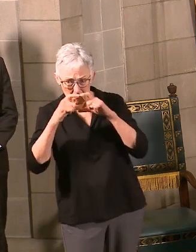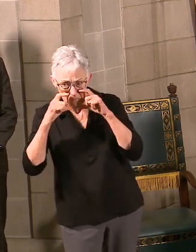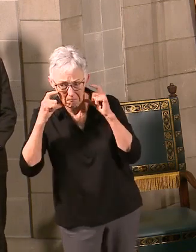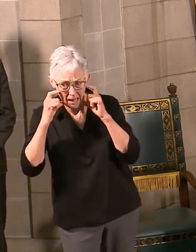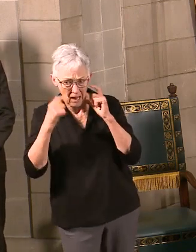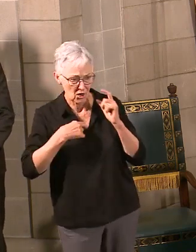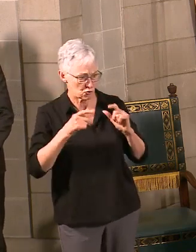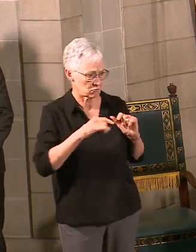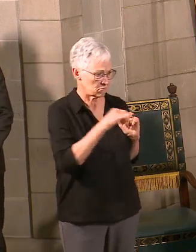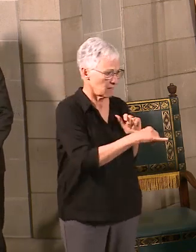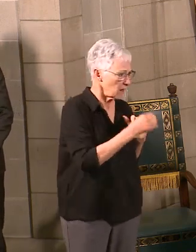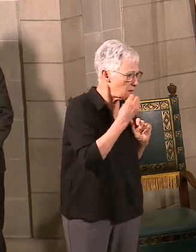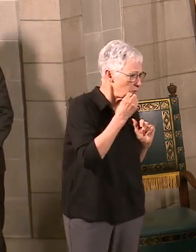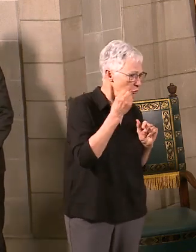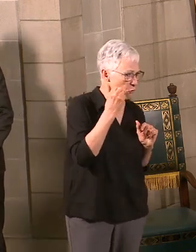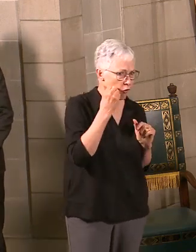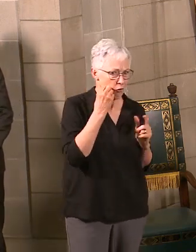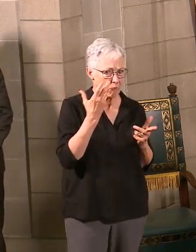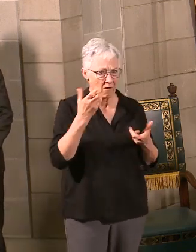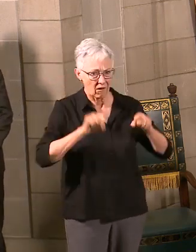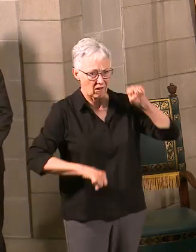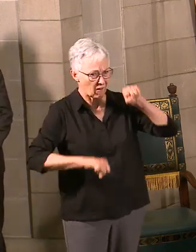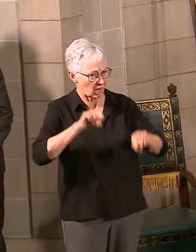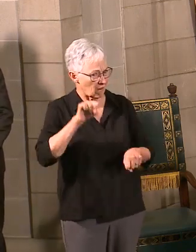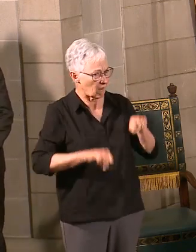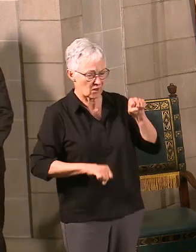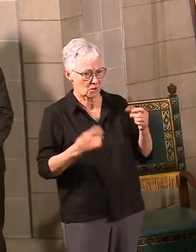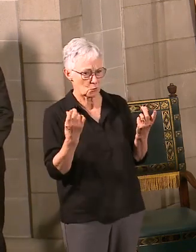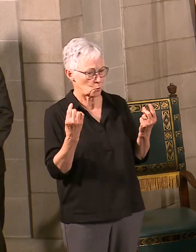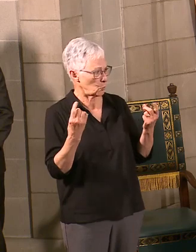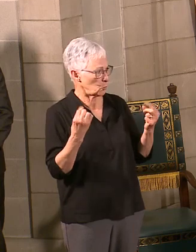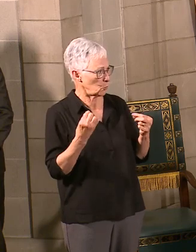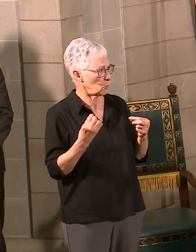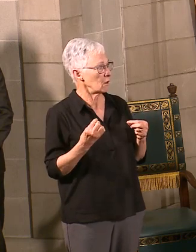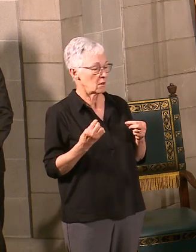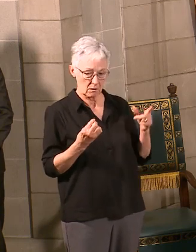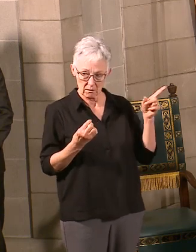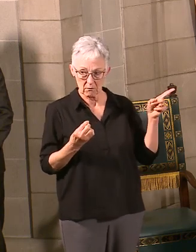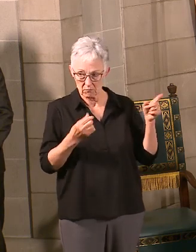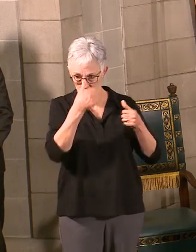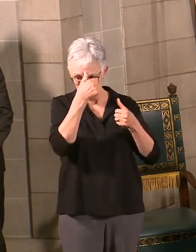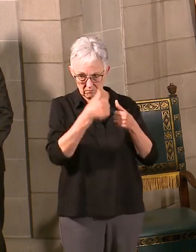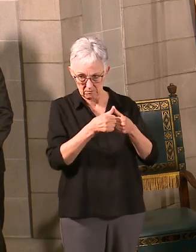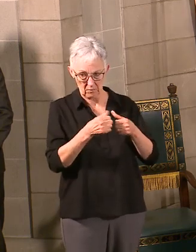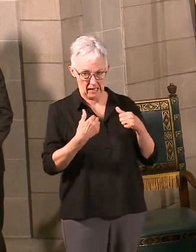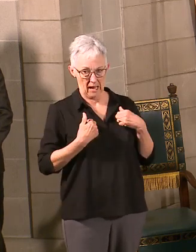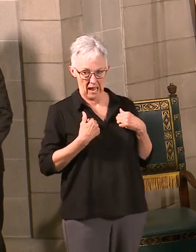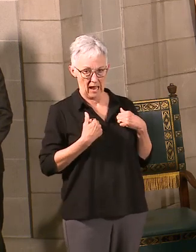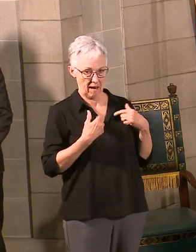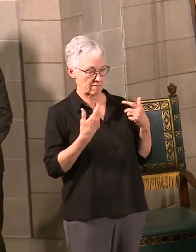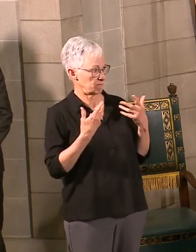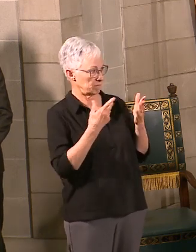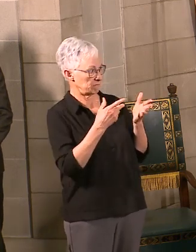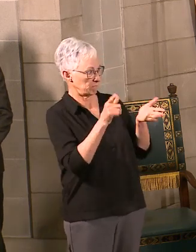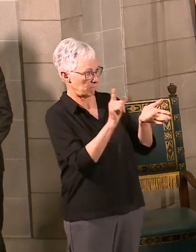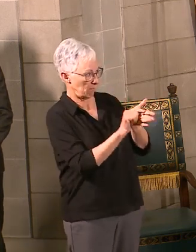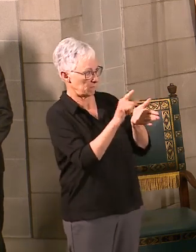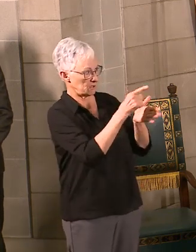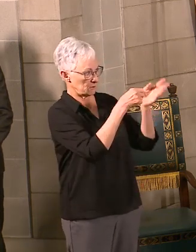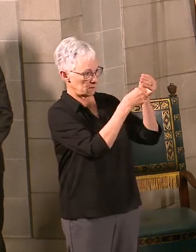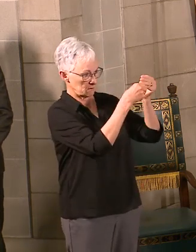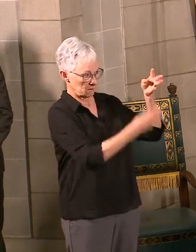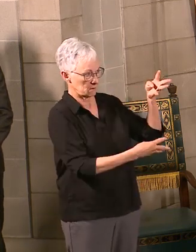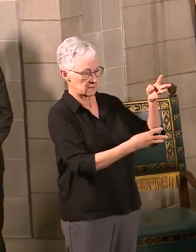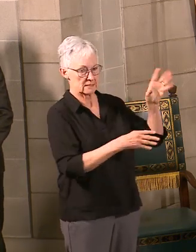That sort of thing. And again, I would refer to our 6 rules here, right? We want people to